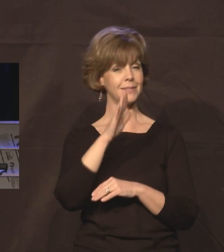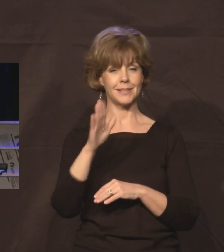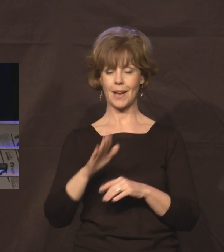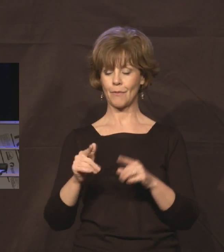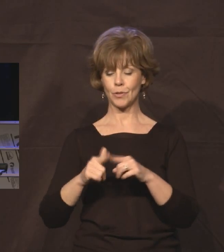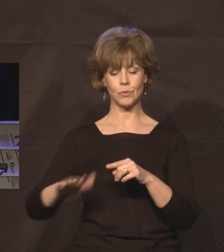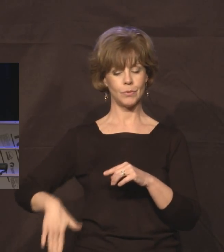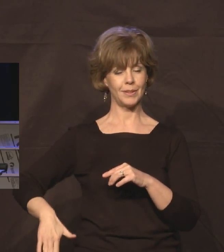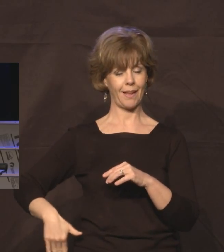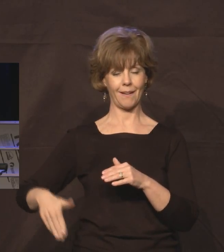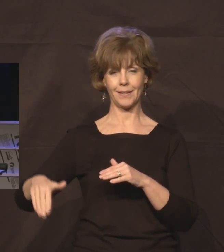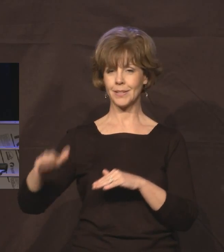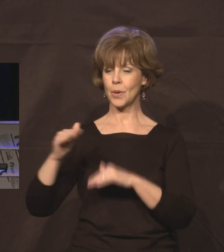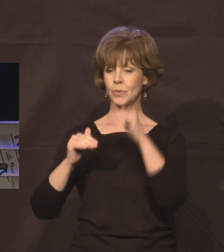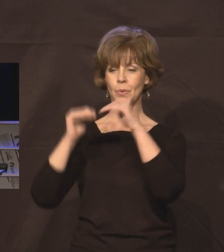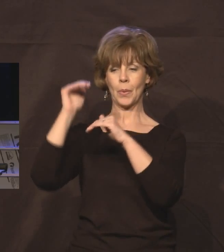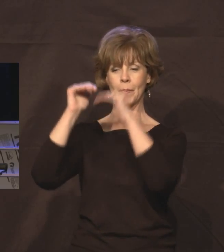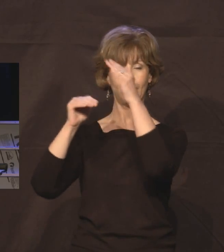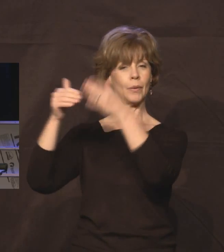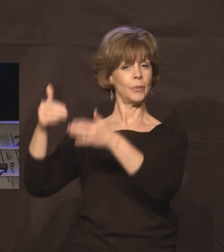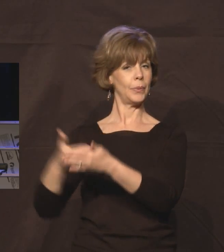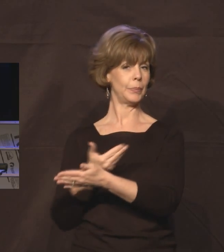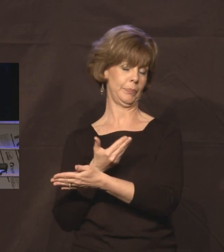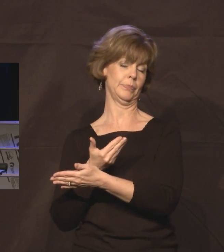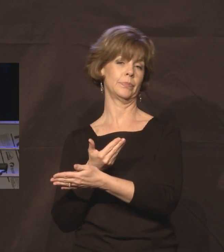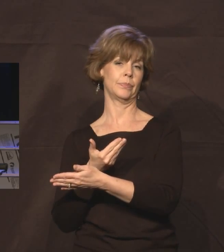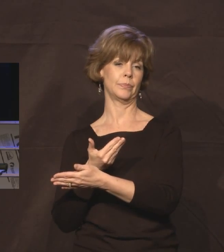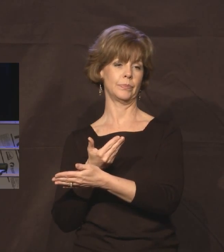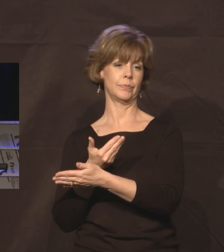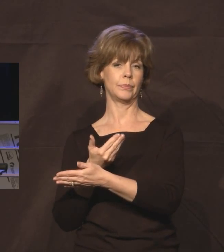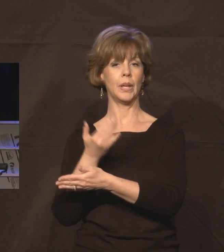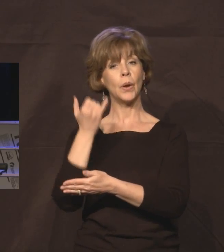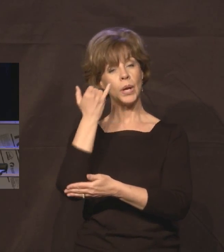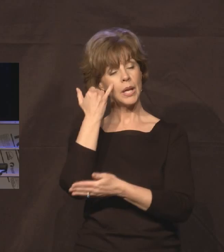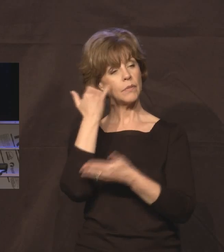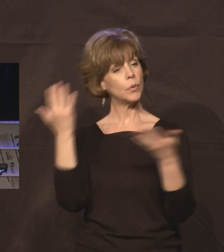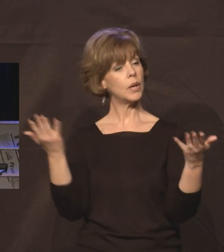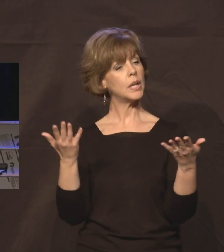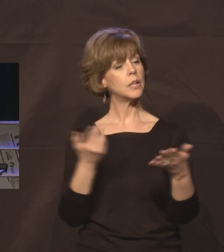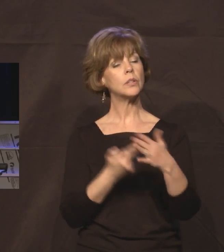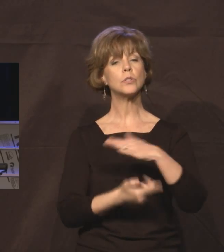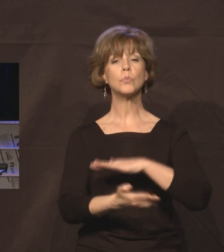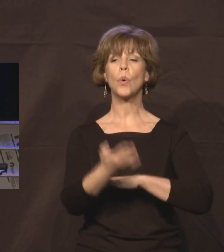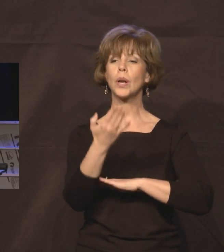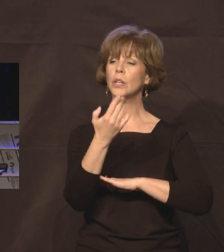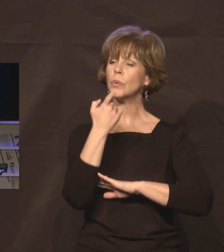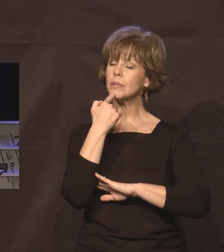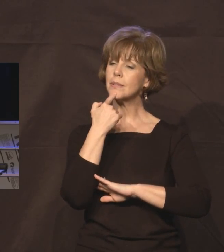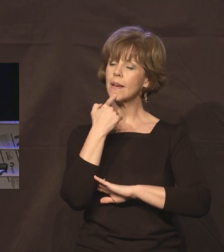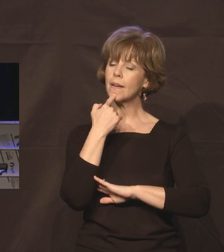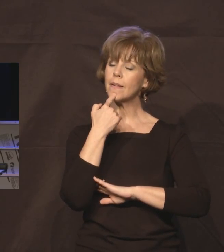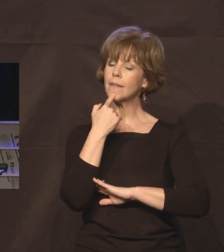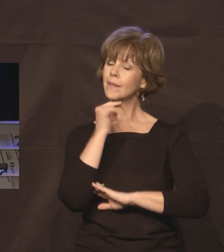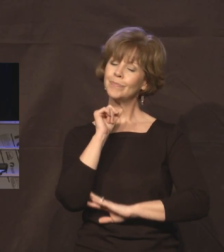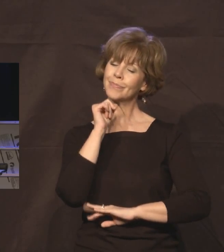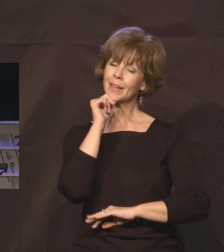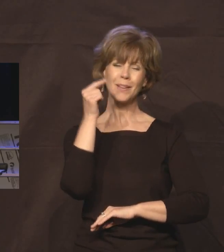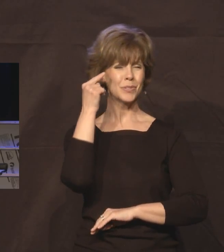That even if you're here this morning, and you would say, man, I don't think my foundation is